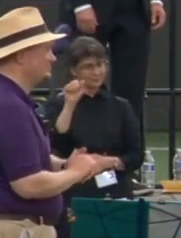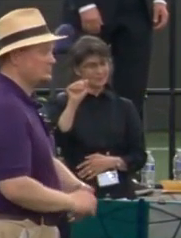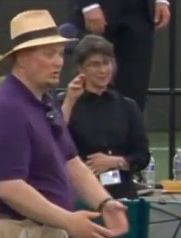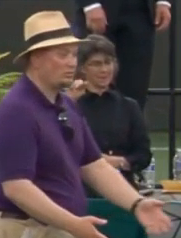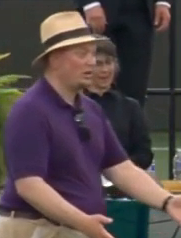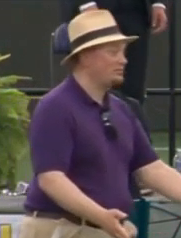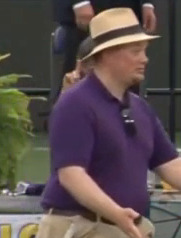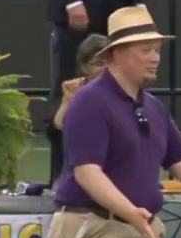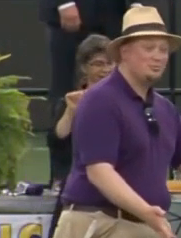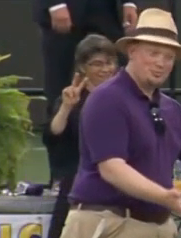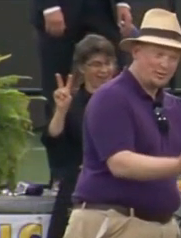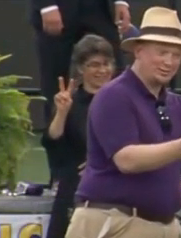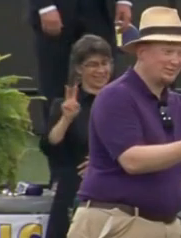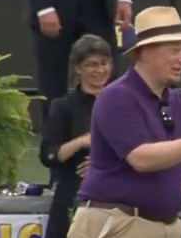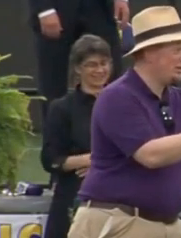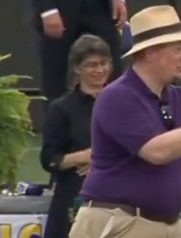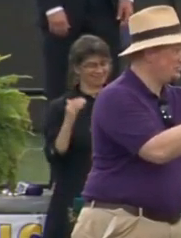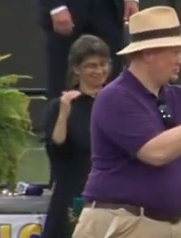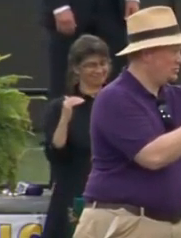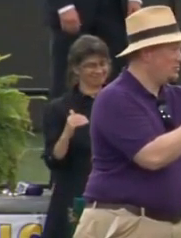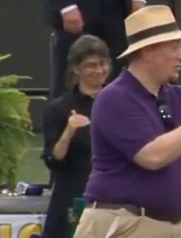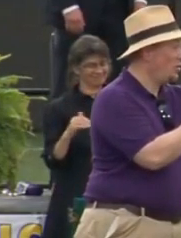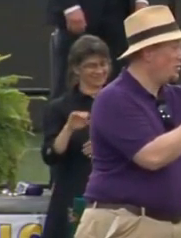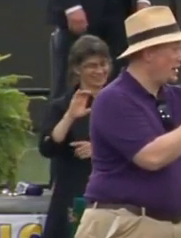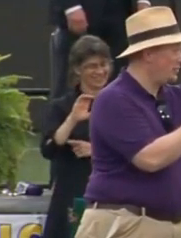Amanda Velasquez.